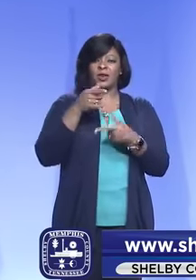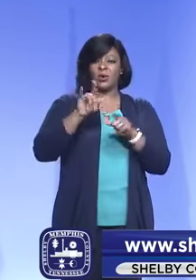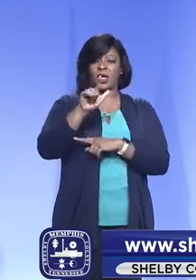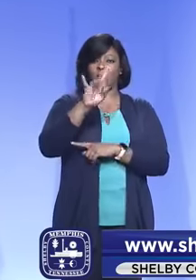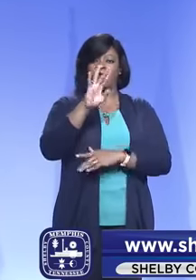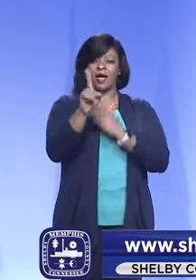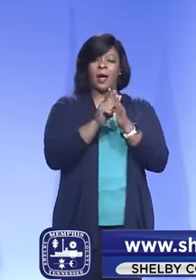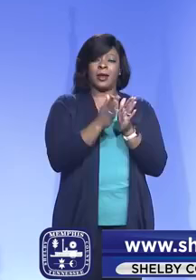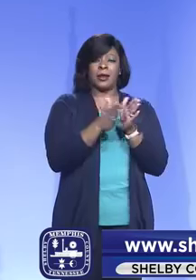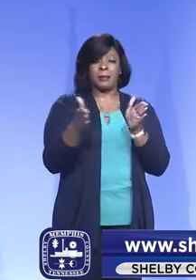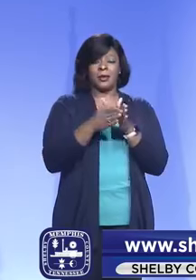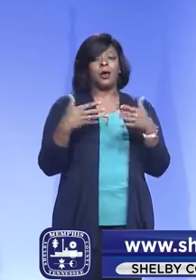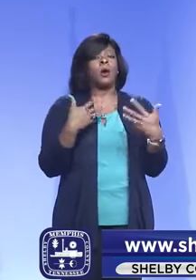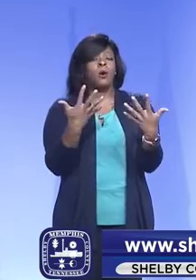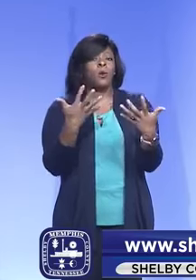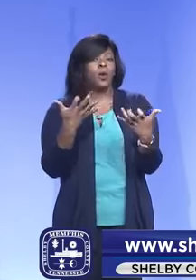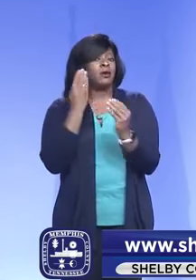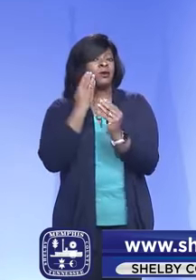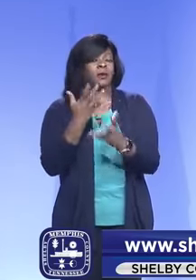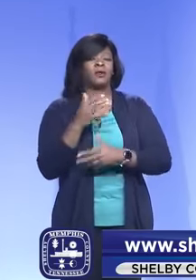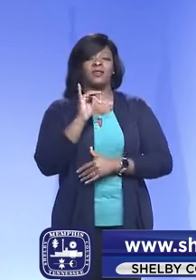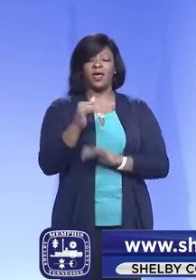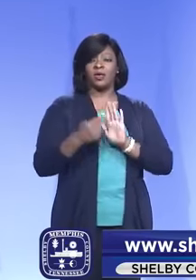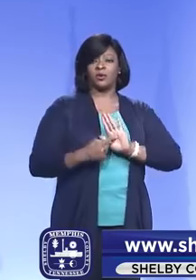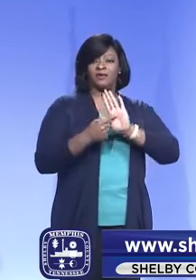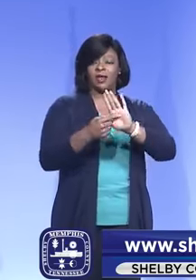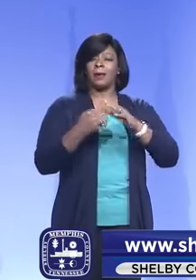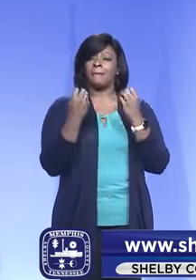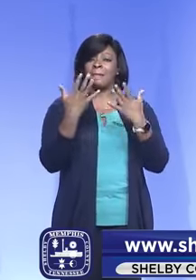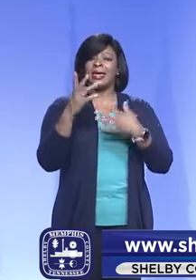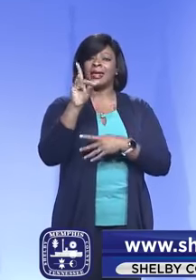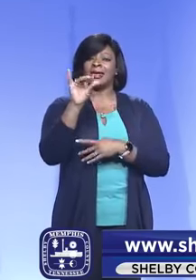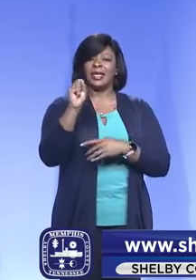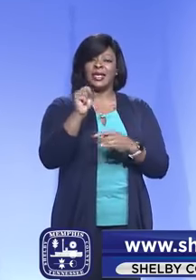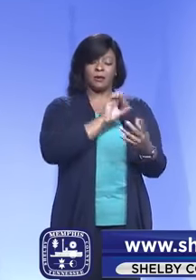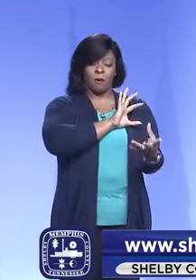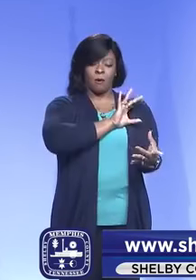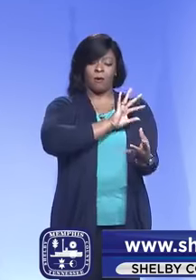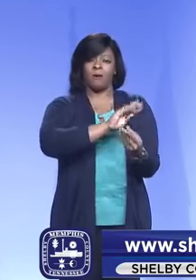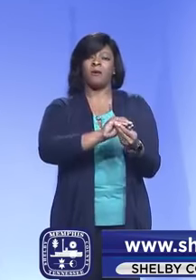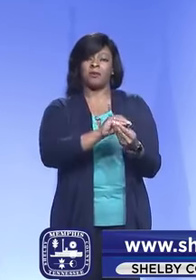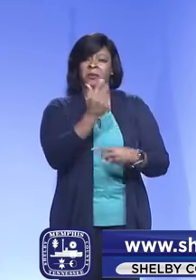24-hour period. I want to note that that's reflective of many days of testing.